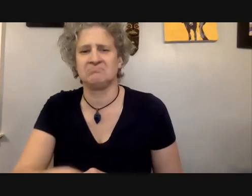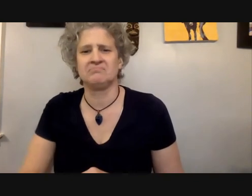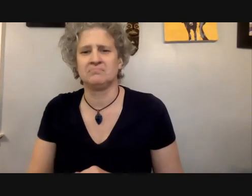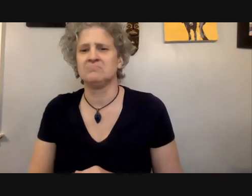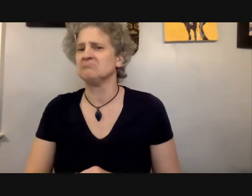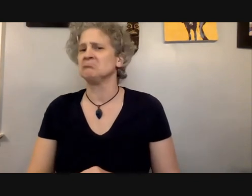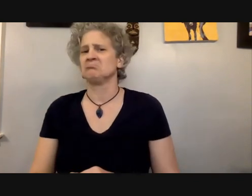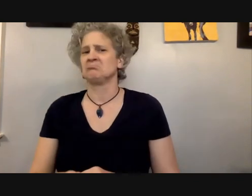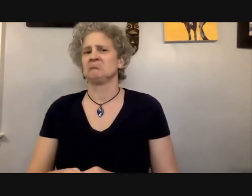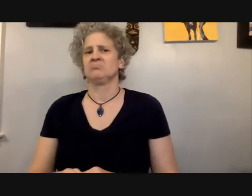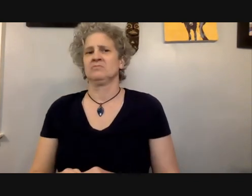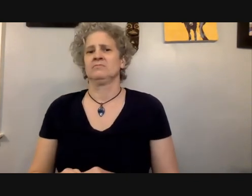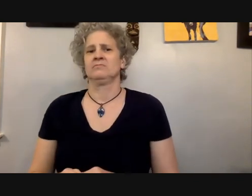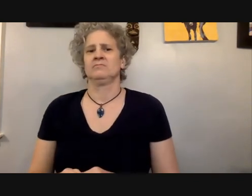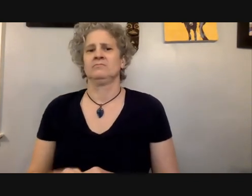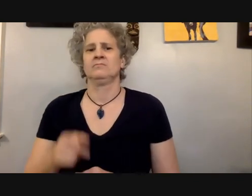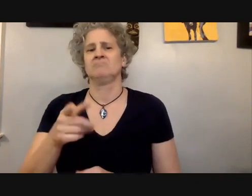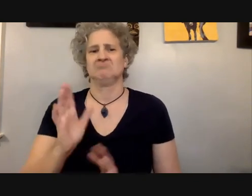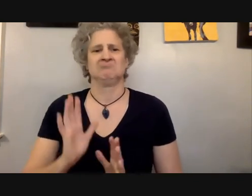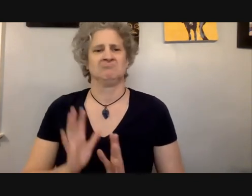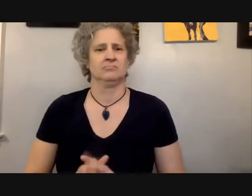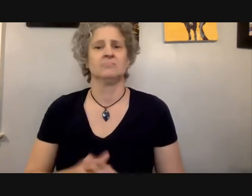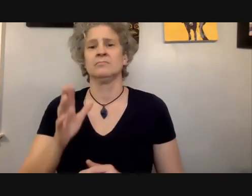Next slide, please.